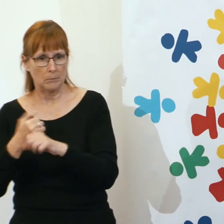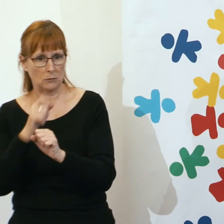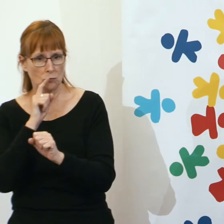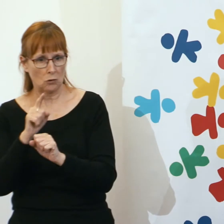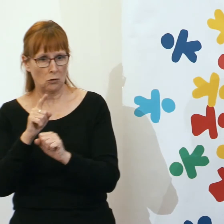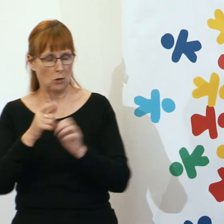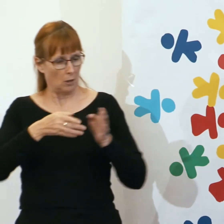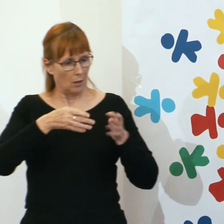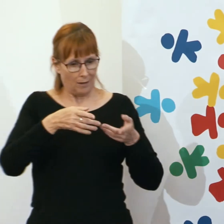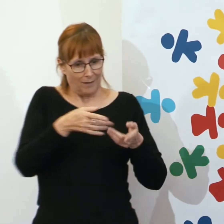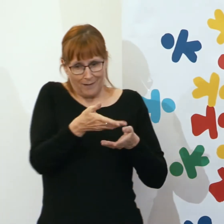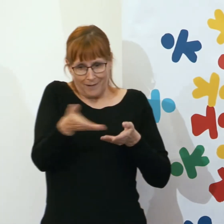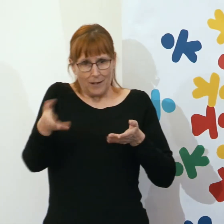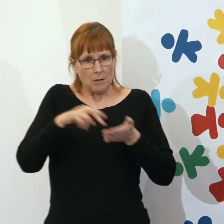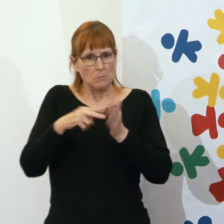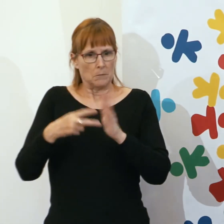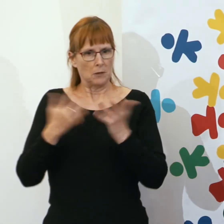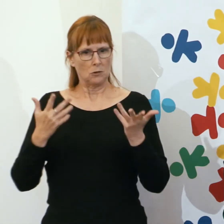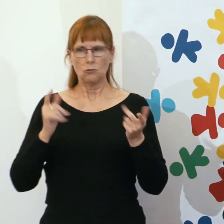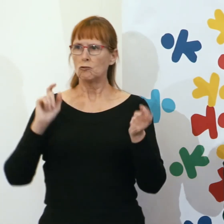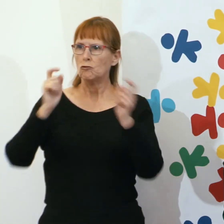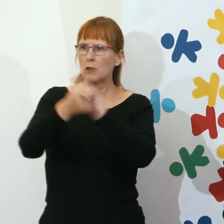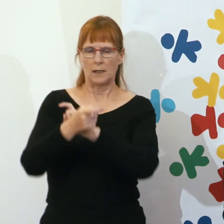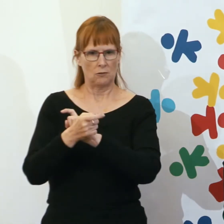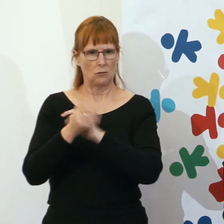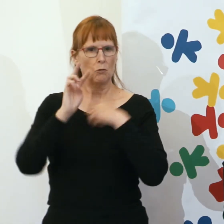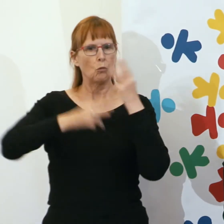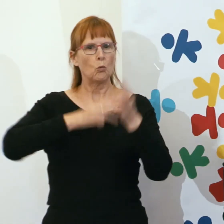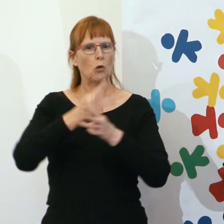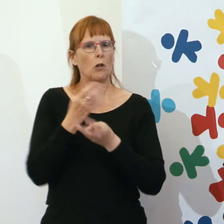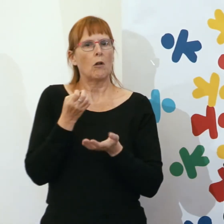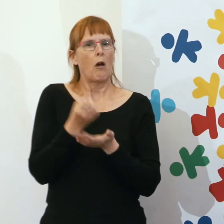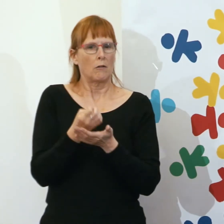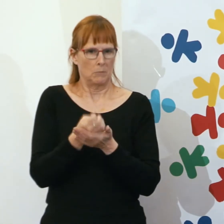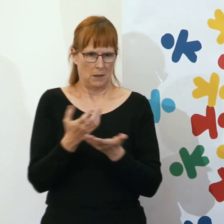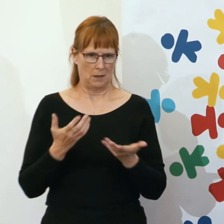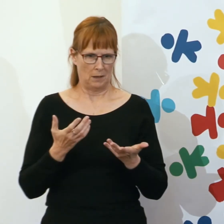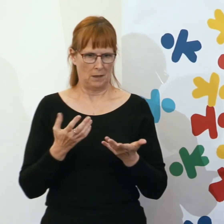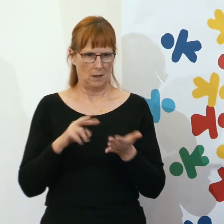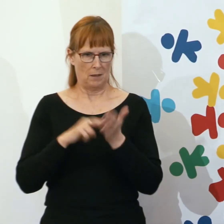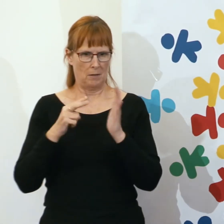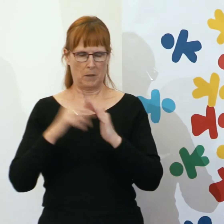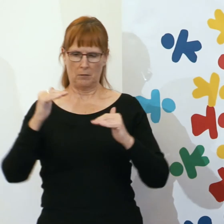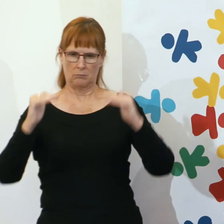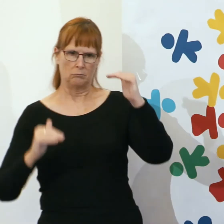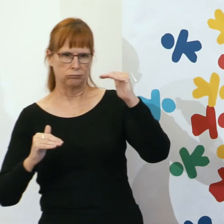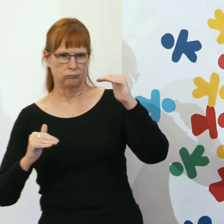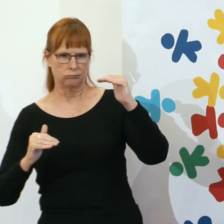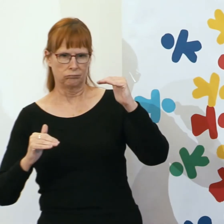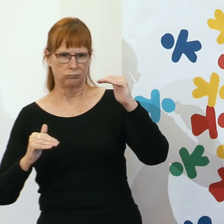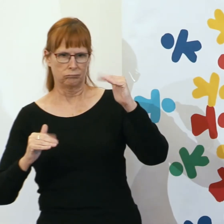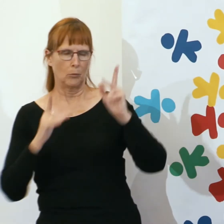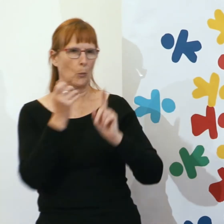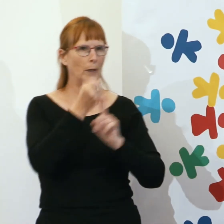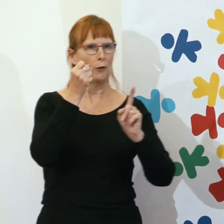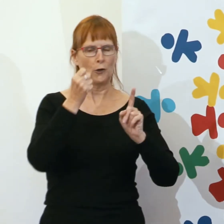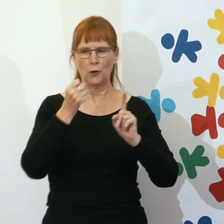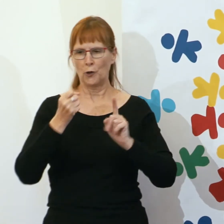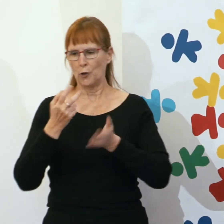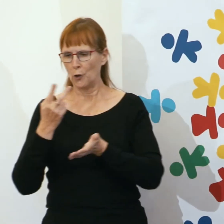they are saying we will change the global economy so that it doesn't divide us into groups of winners and